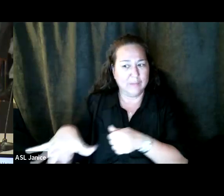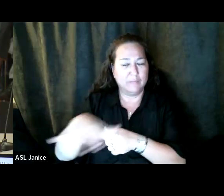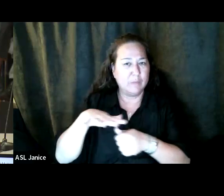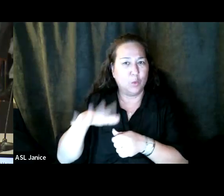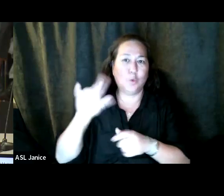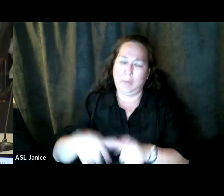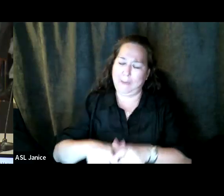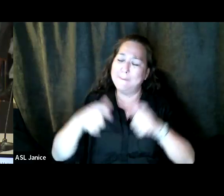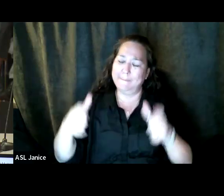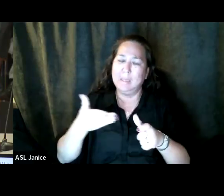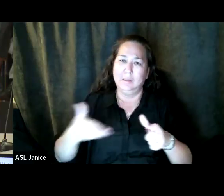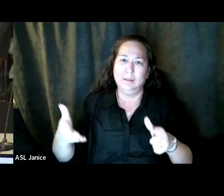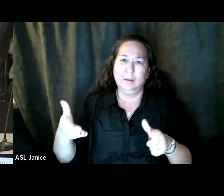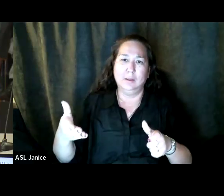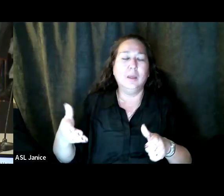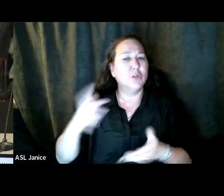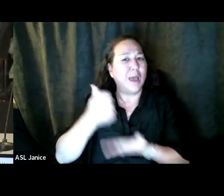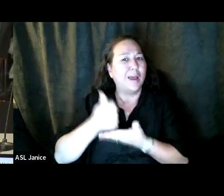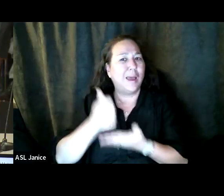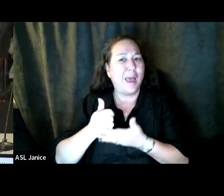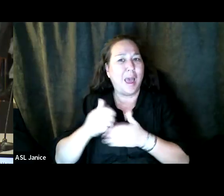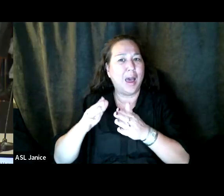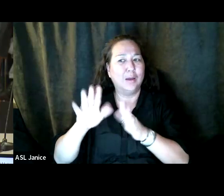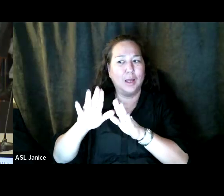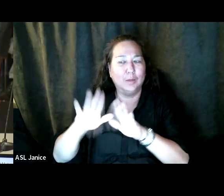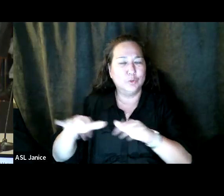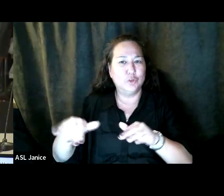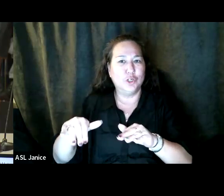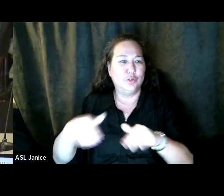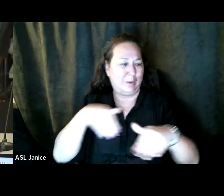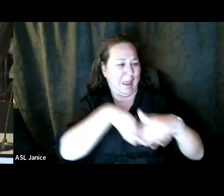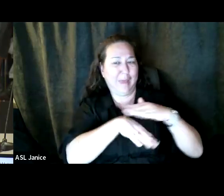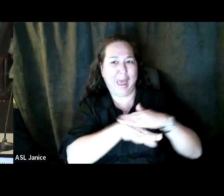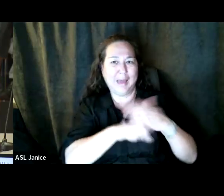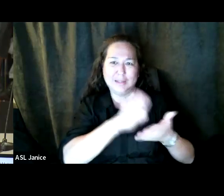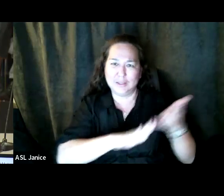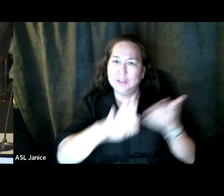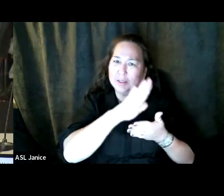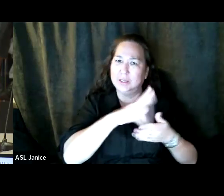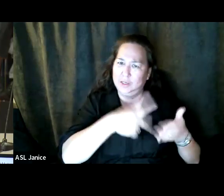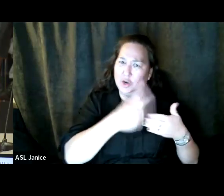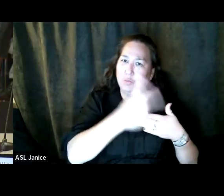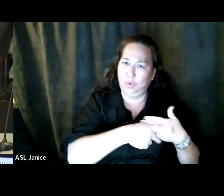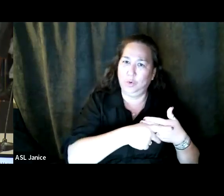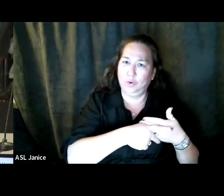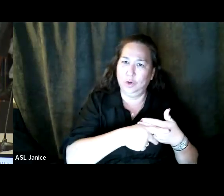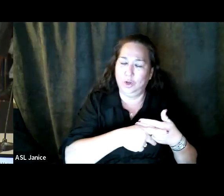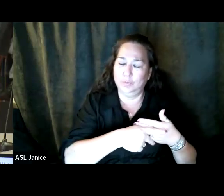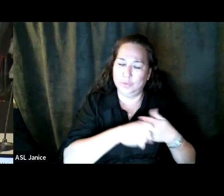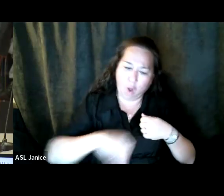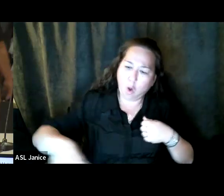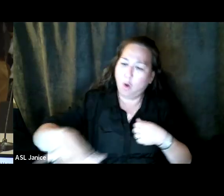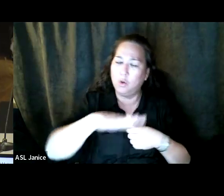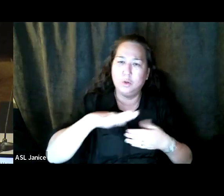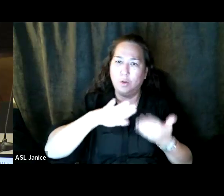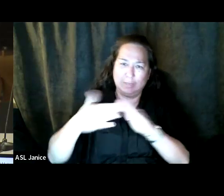to put kids in collegiate programs all around the nation. Thank you. Thank you very much. Next speaker is Avery